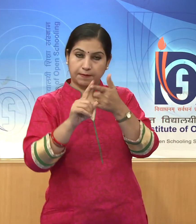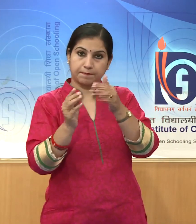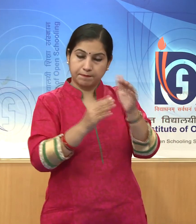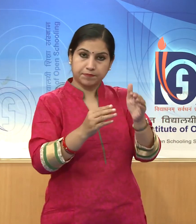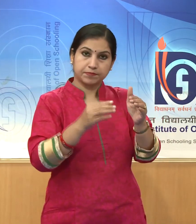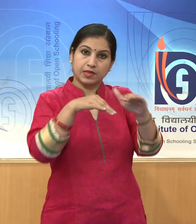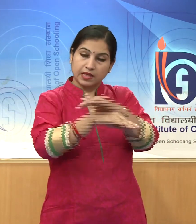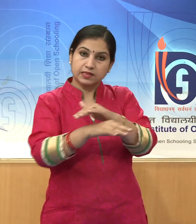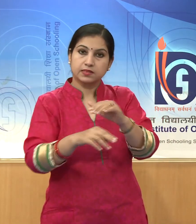N. Souza.